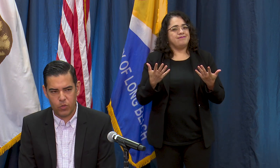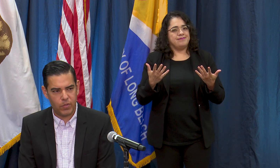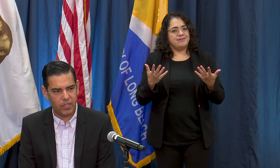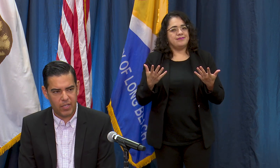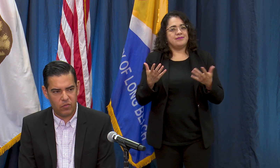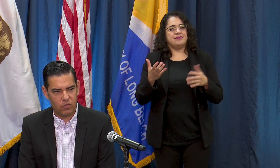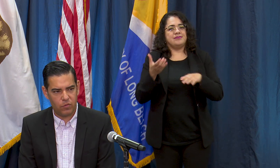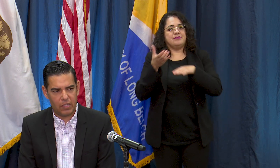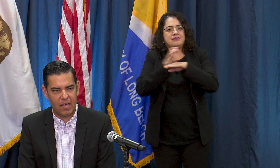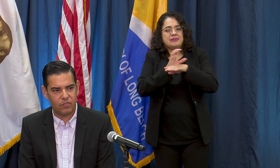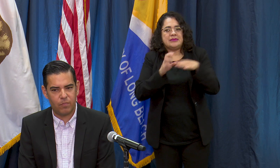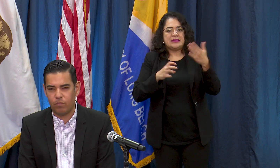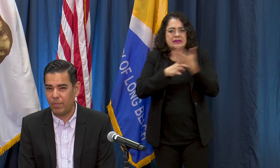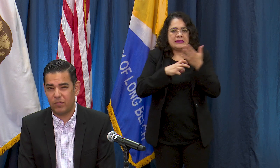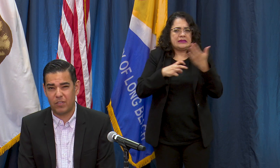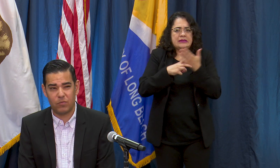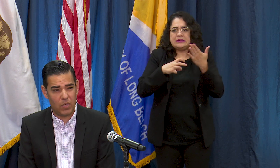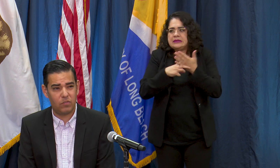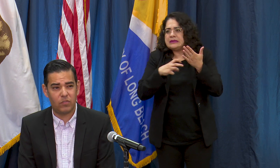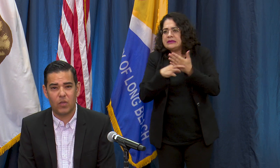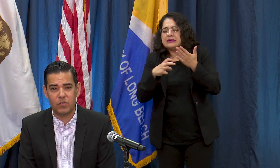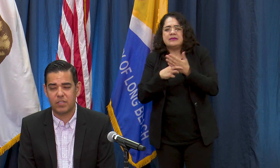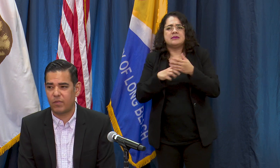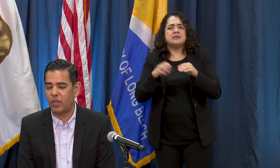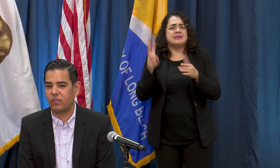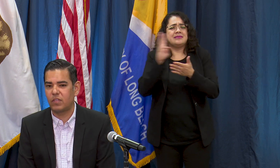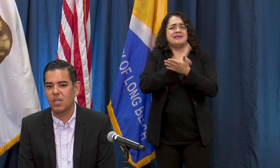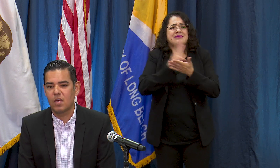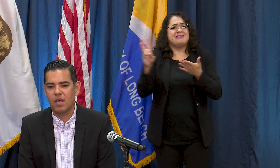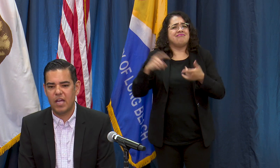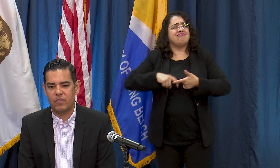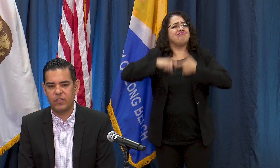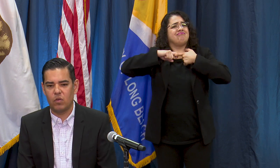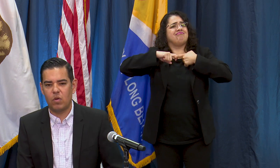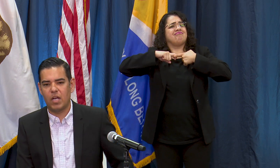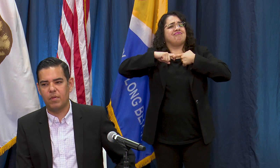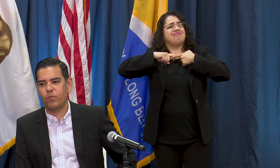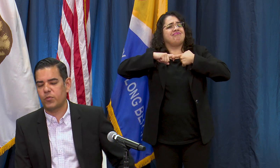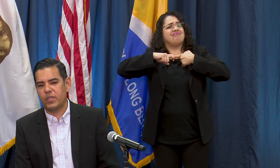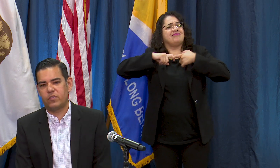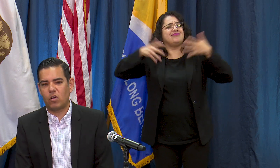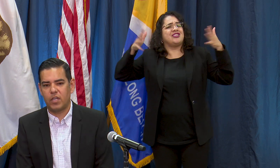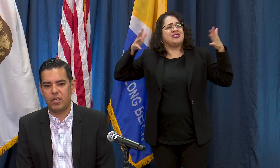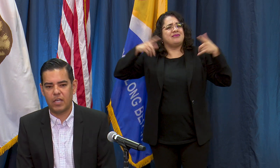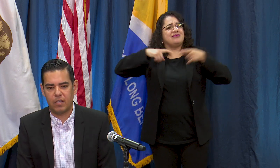parking enforcement citations for the last maybe 6 weeks or so, 6-7 weeks. And so